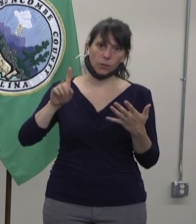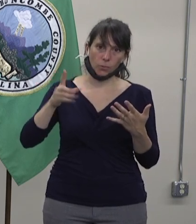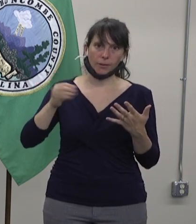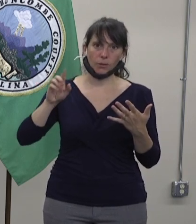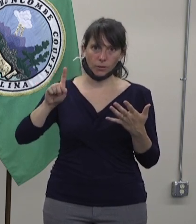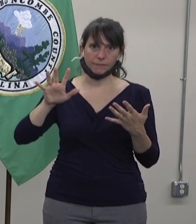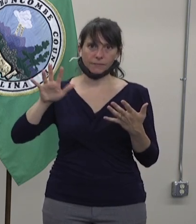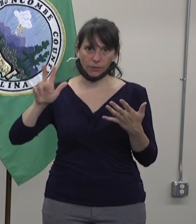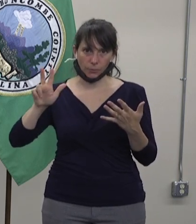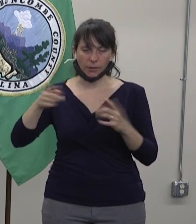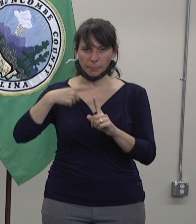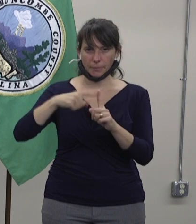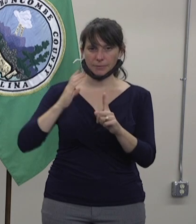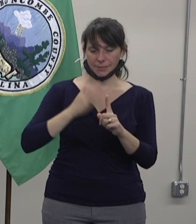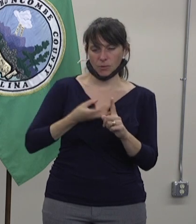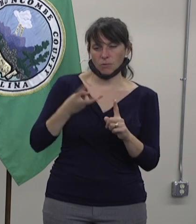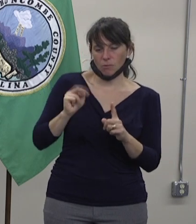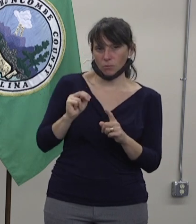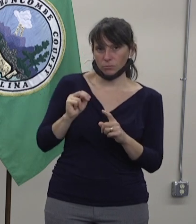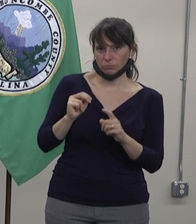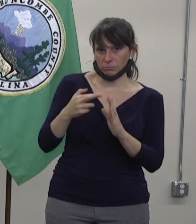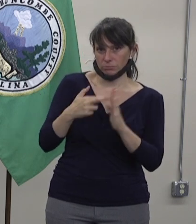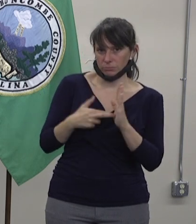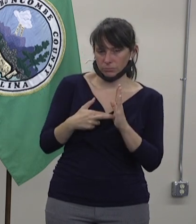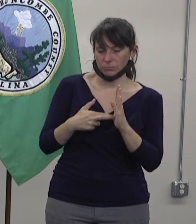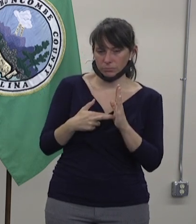Services interim guidance for restaurants.